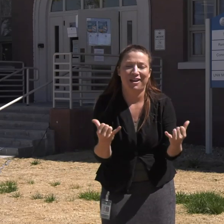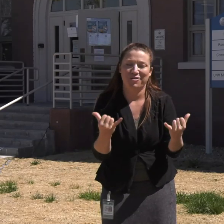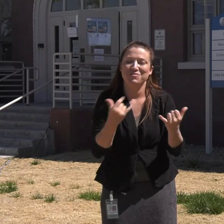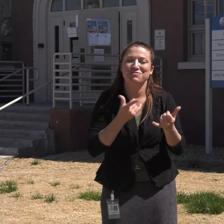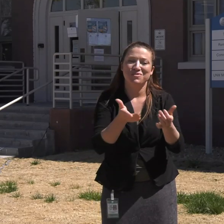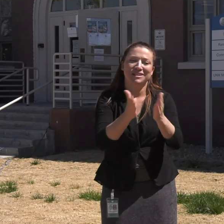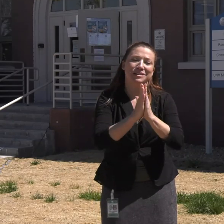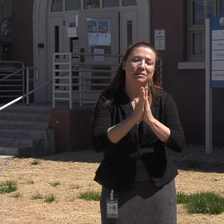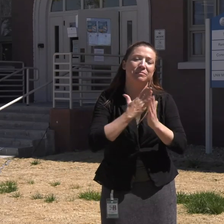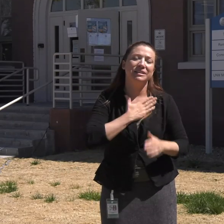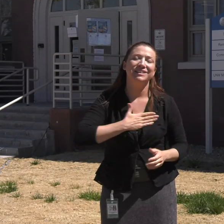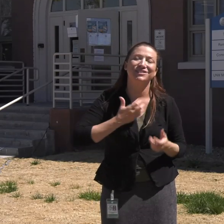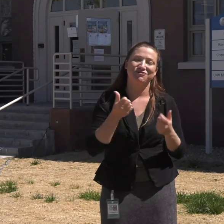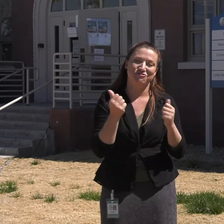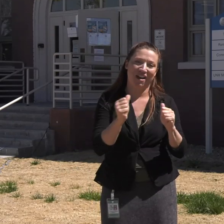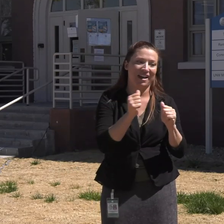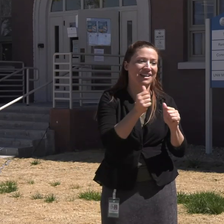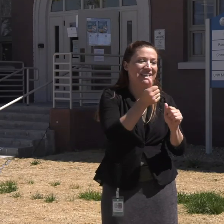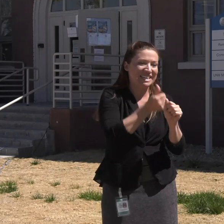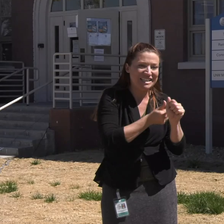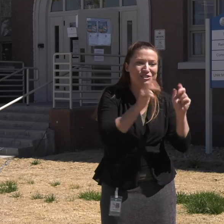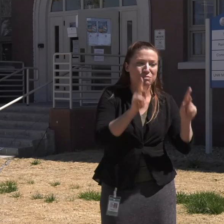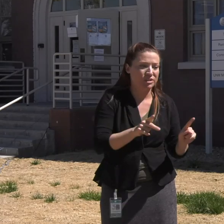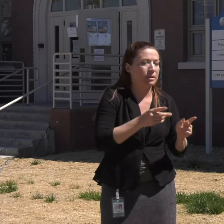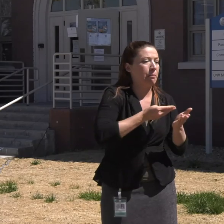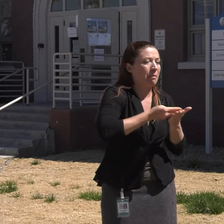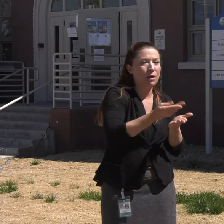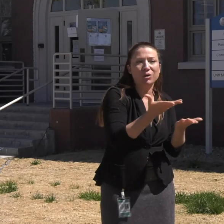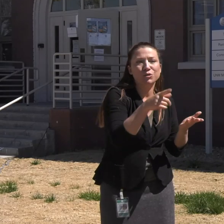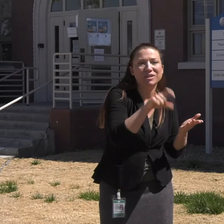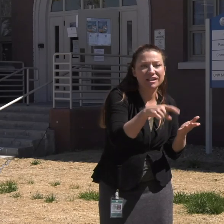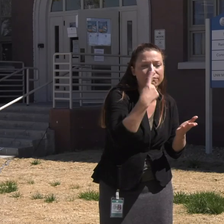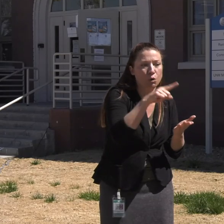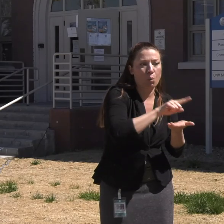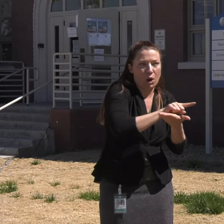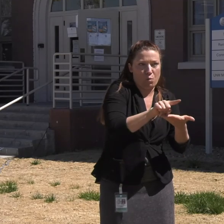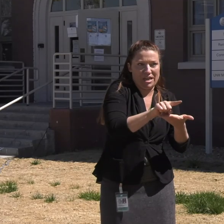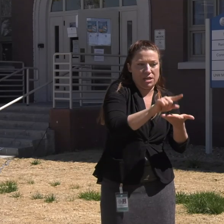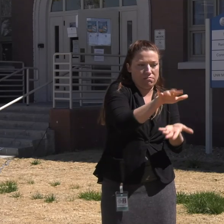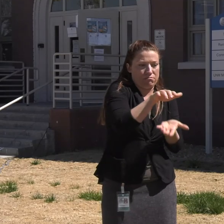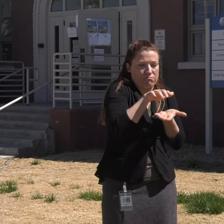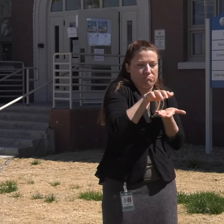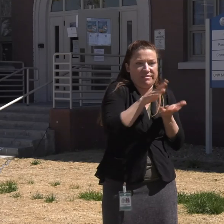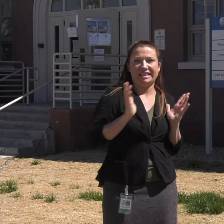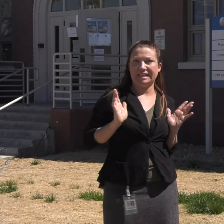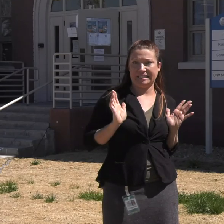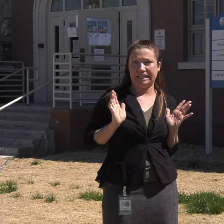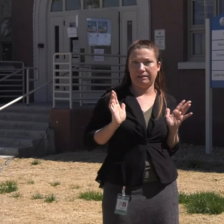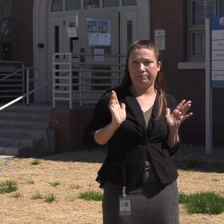try and individually, please just buy what you need for 1 week and go to the store once a week.